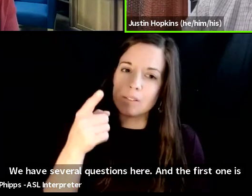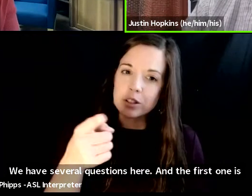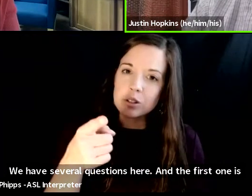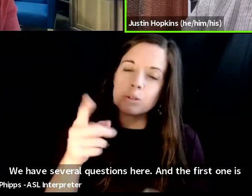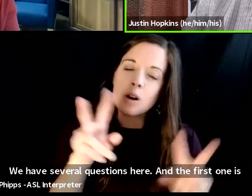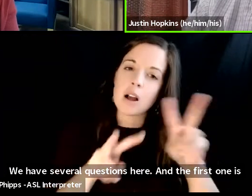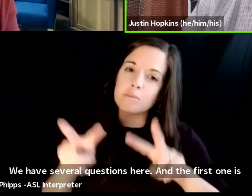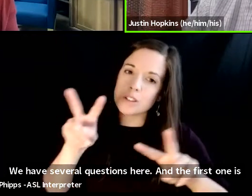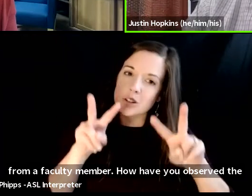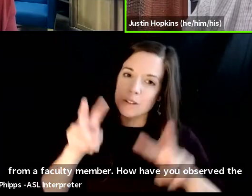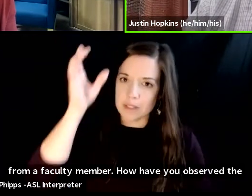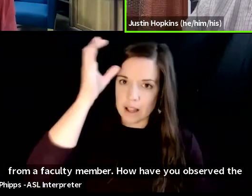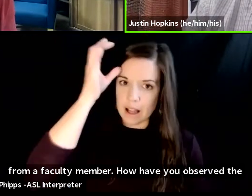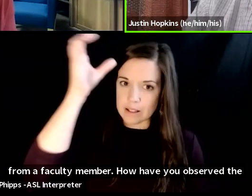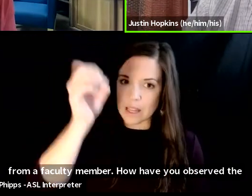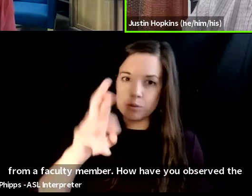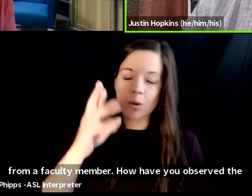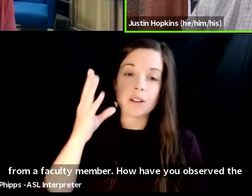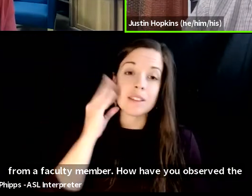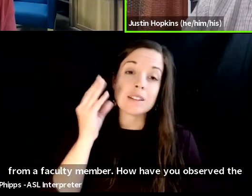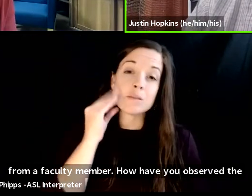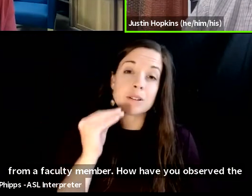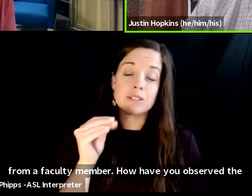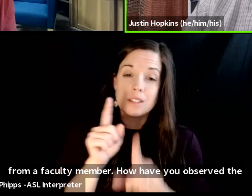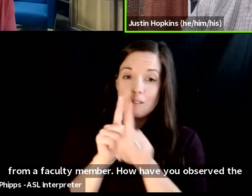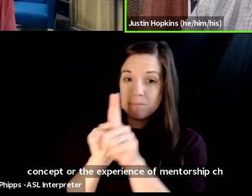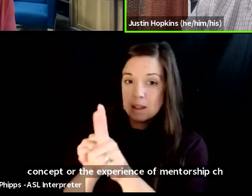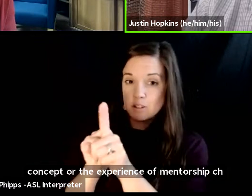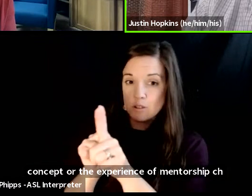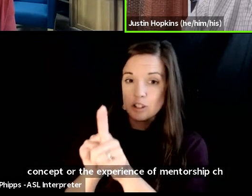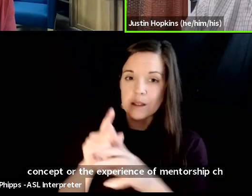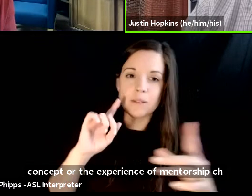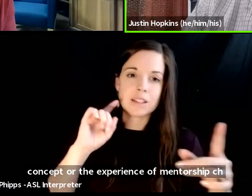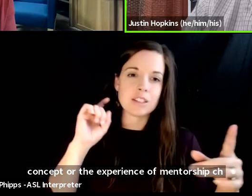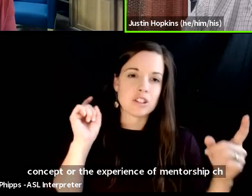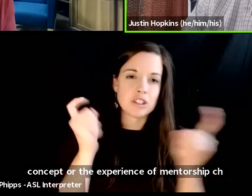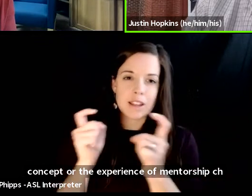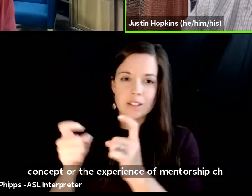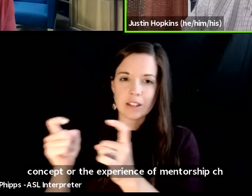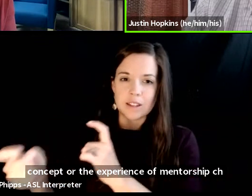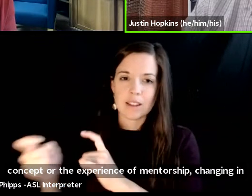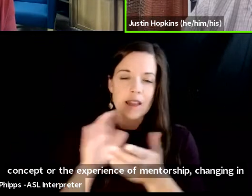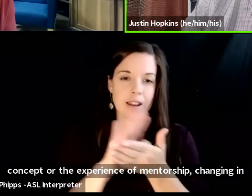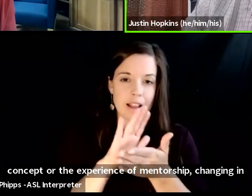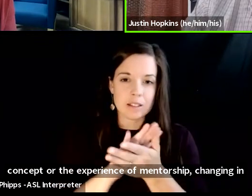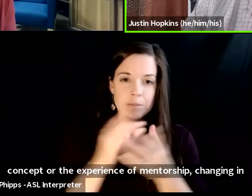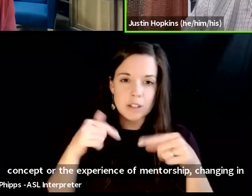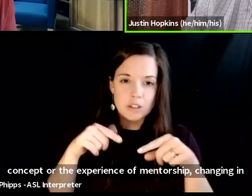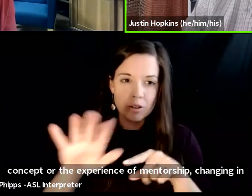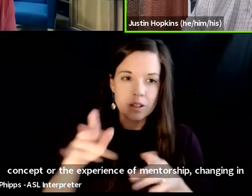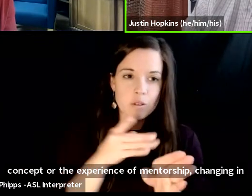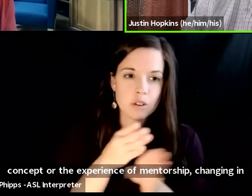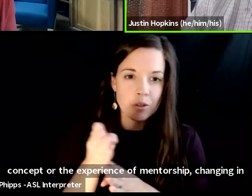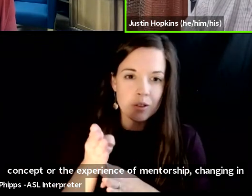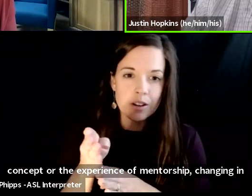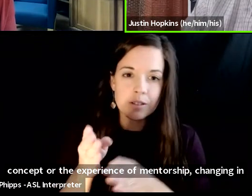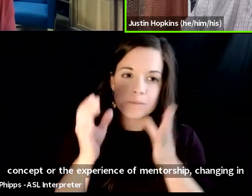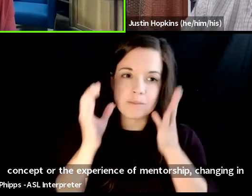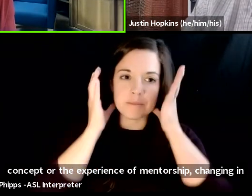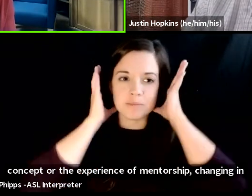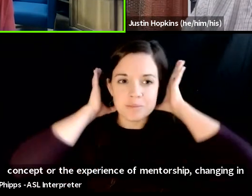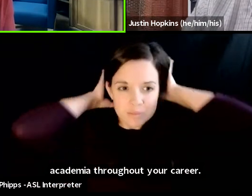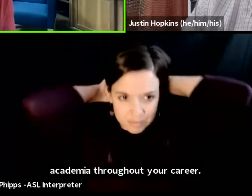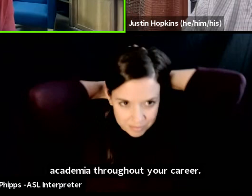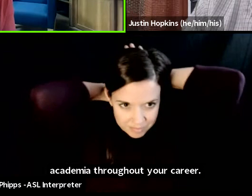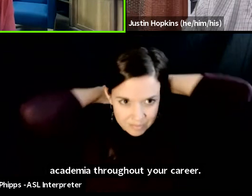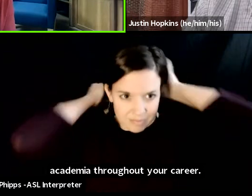the concept or the experience of mentorship changing in academia throughout your career? I think